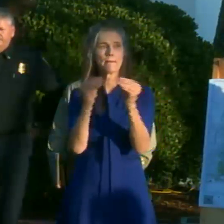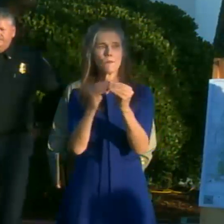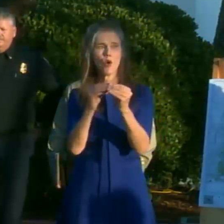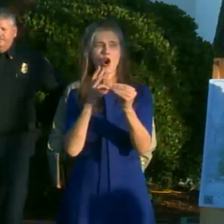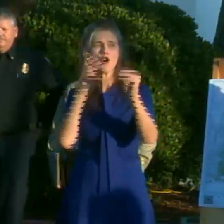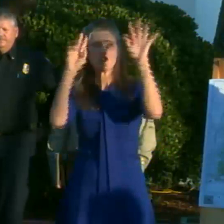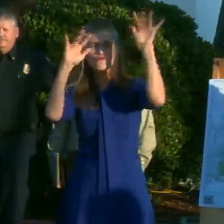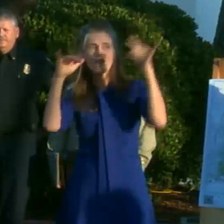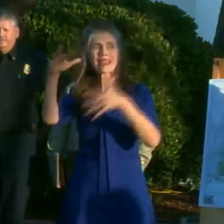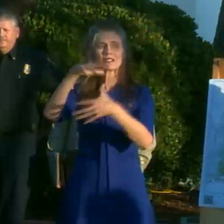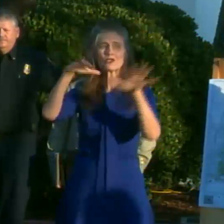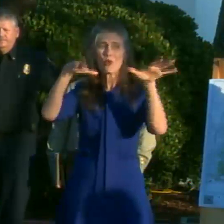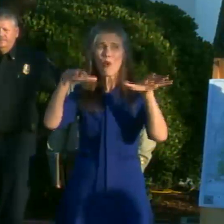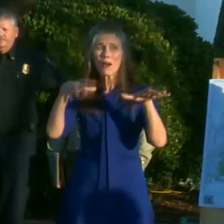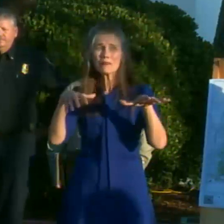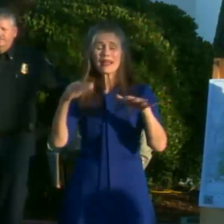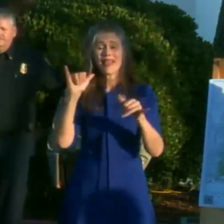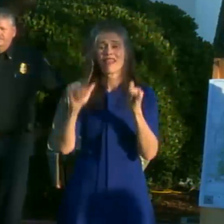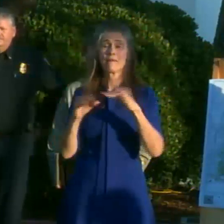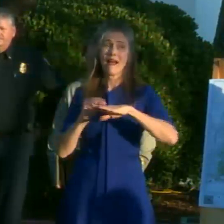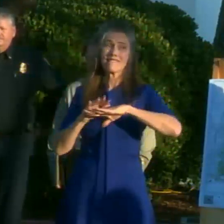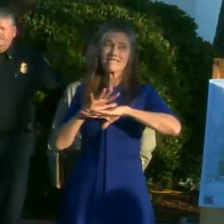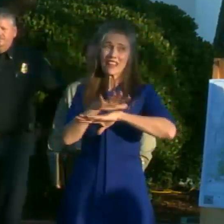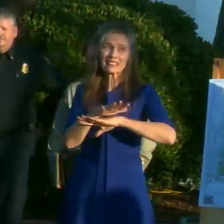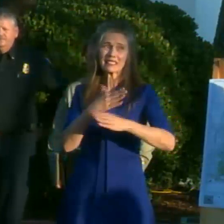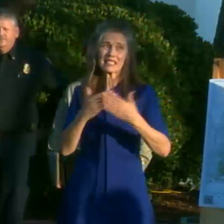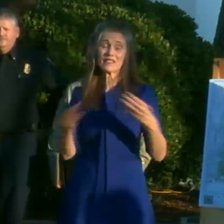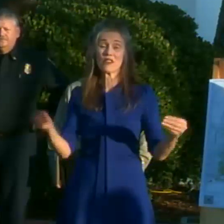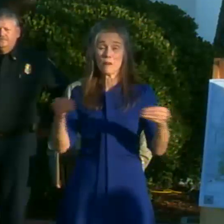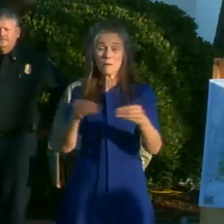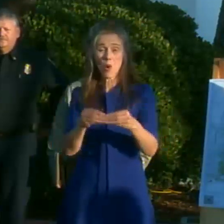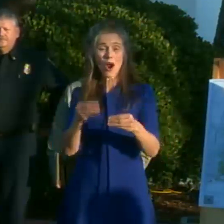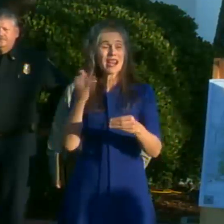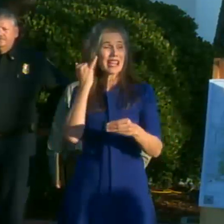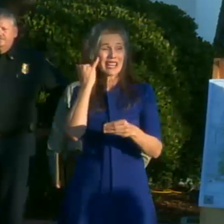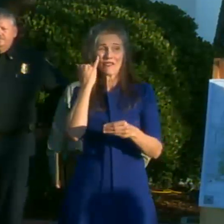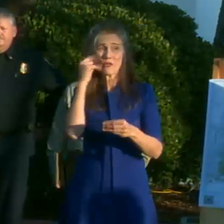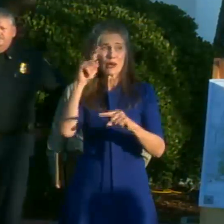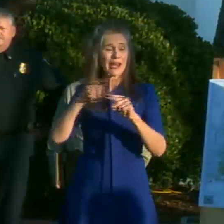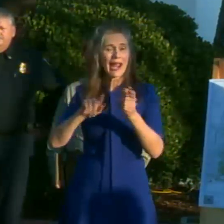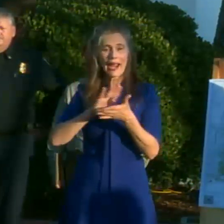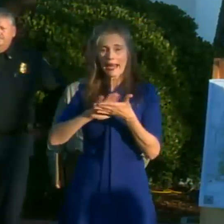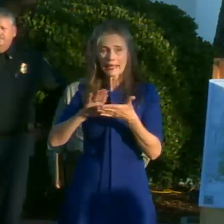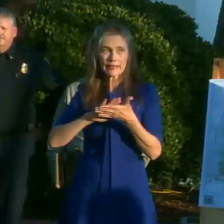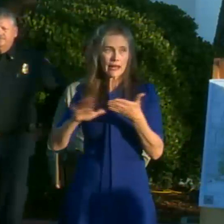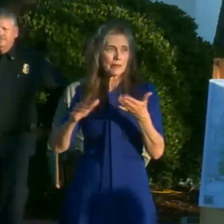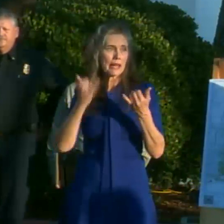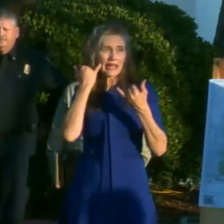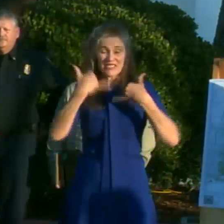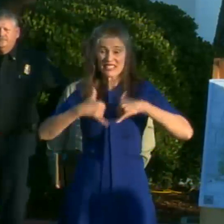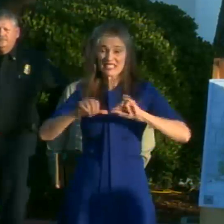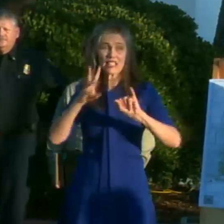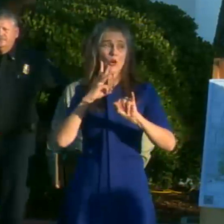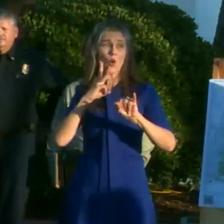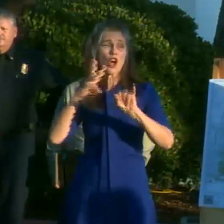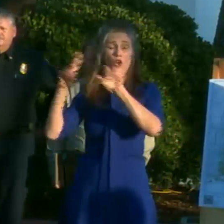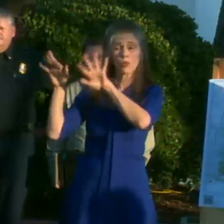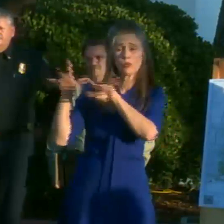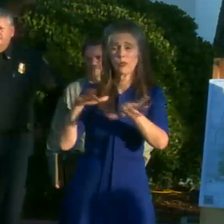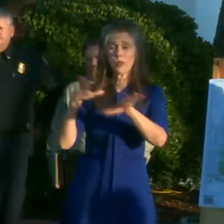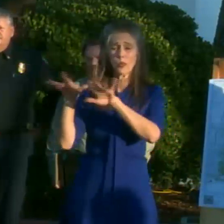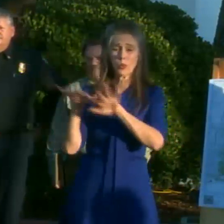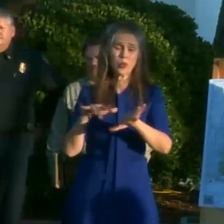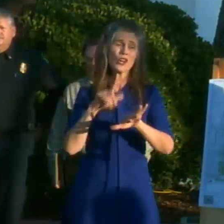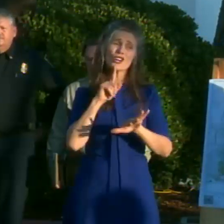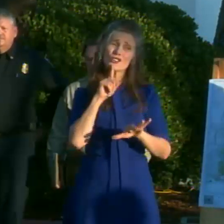with that too if it's not cleaned up and the water hasn't been stopped by that time. So it's truly unknown